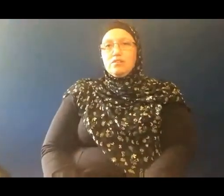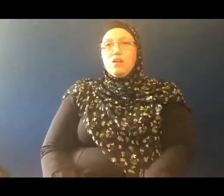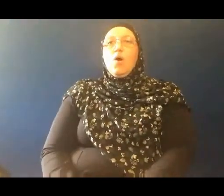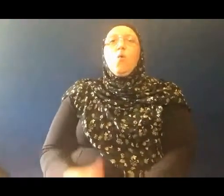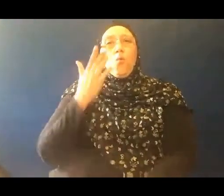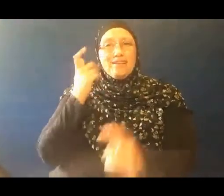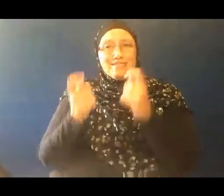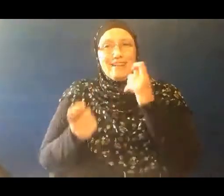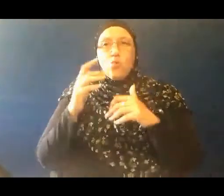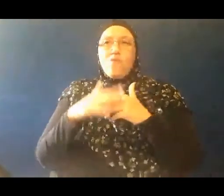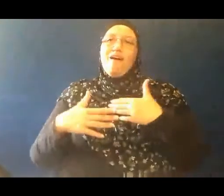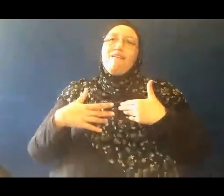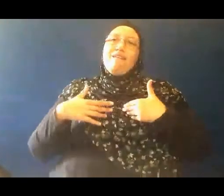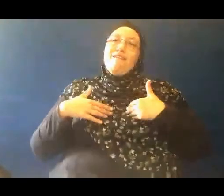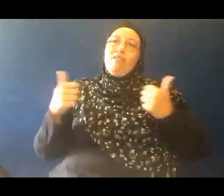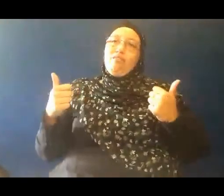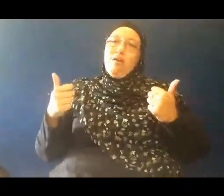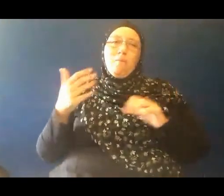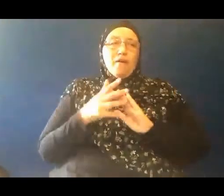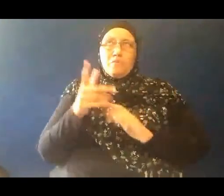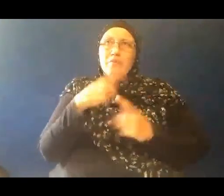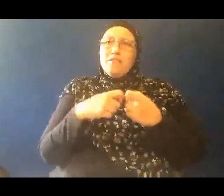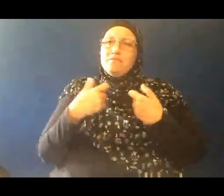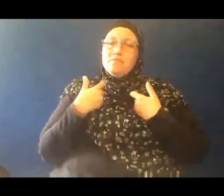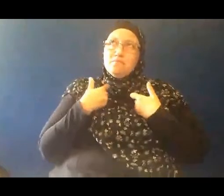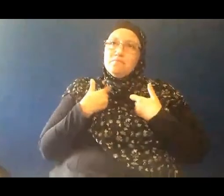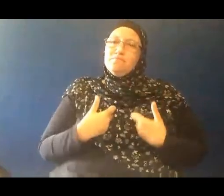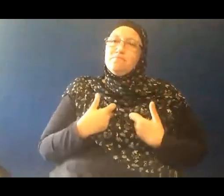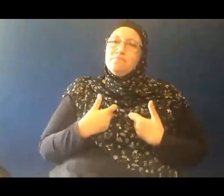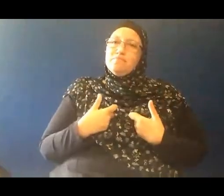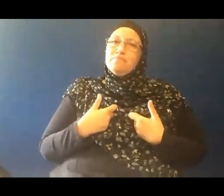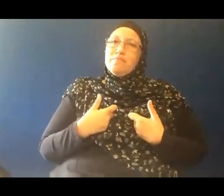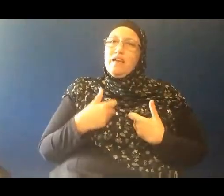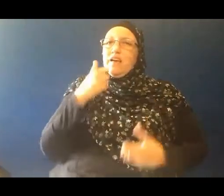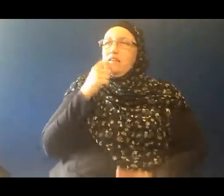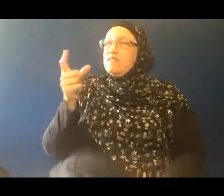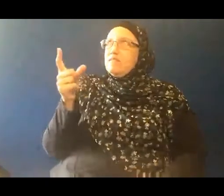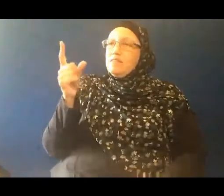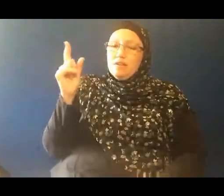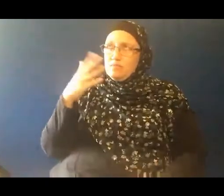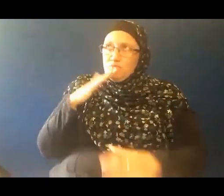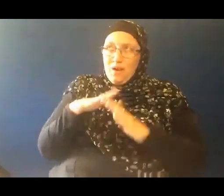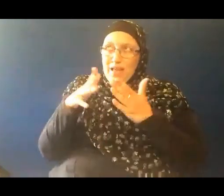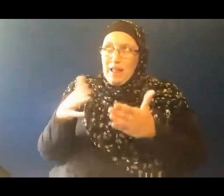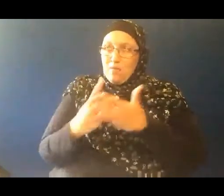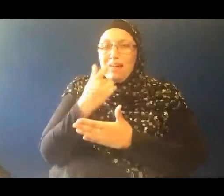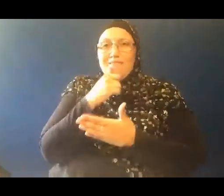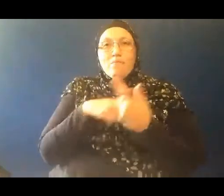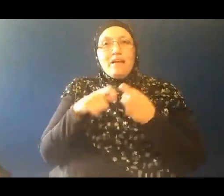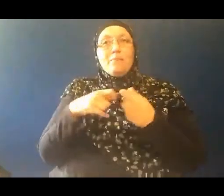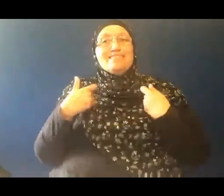health, illness. And you only know that when, God forbid, if you are sick. And God forbid, if